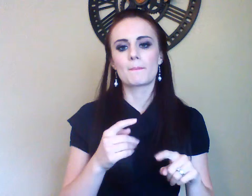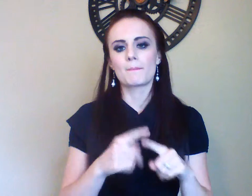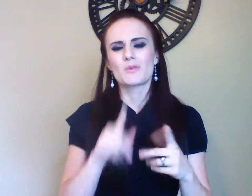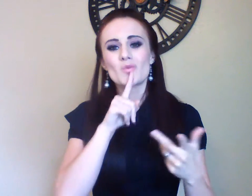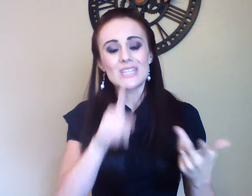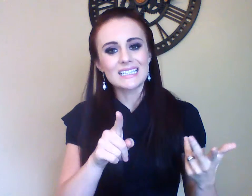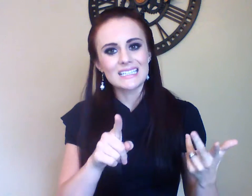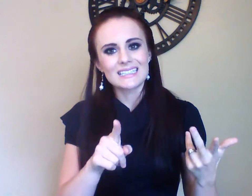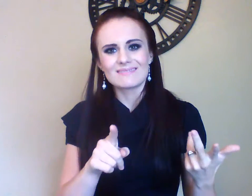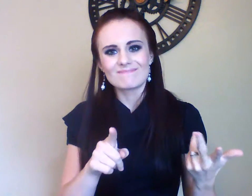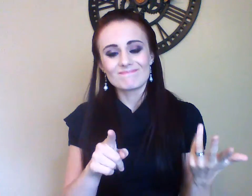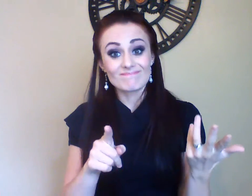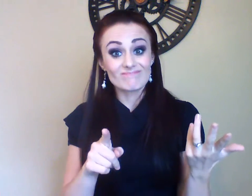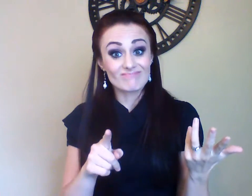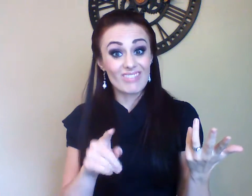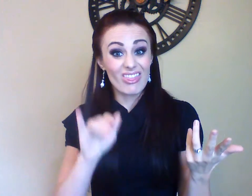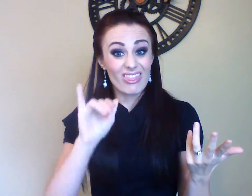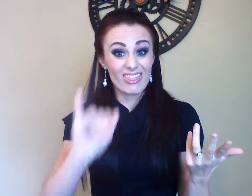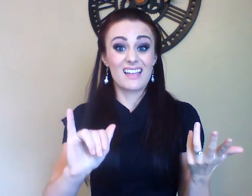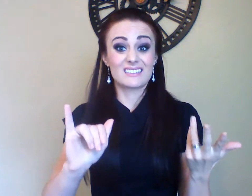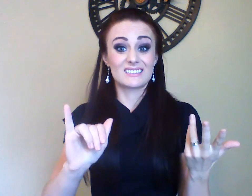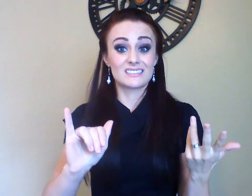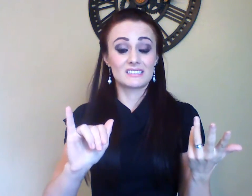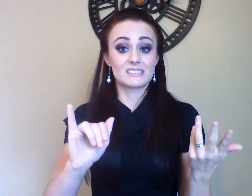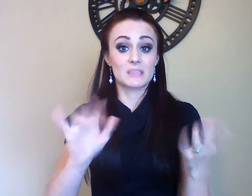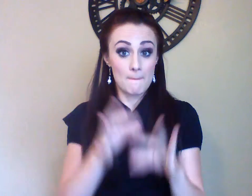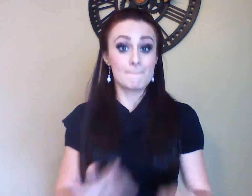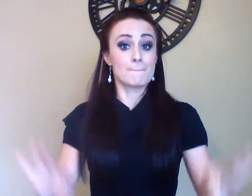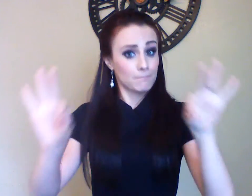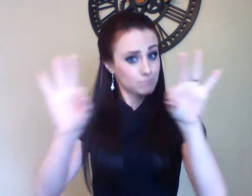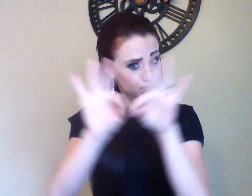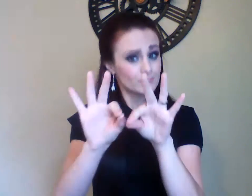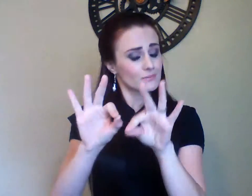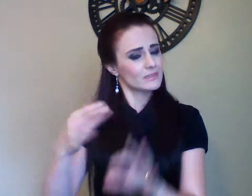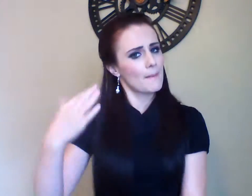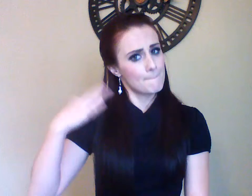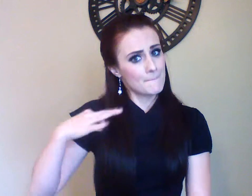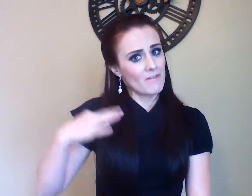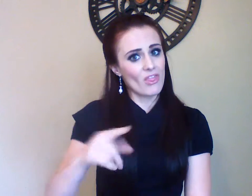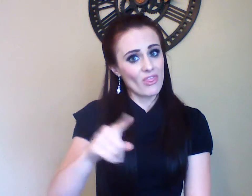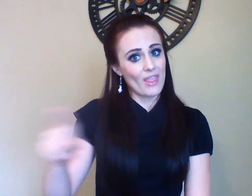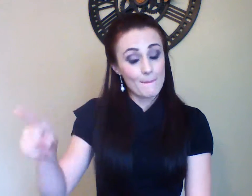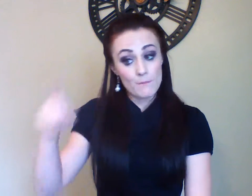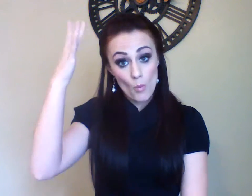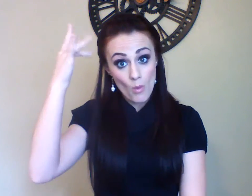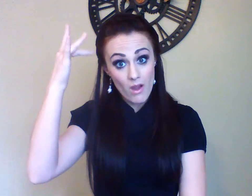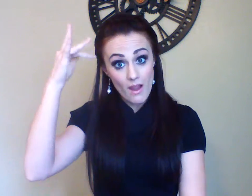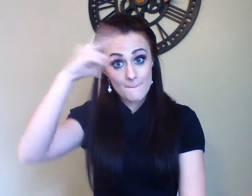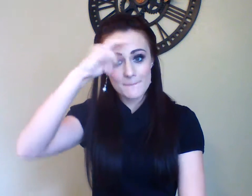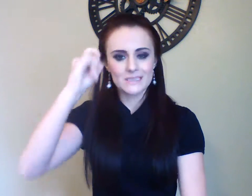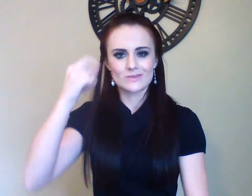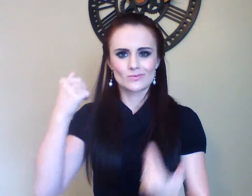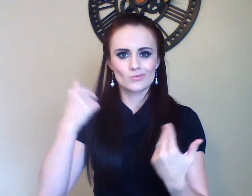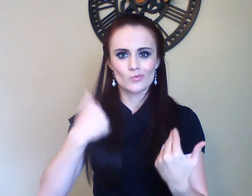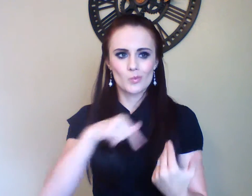a very fundamental level, it's really beneficial for them, because we do it as scholars on all levels, all the